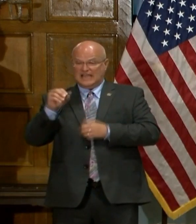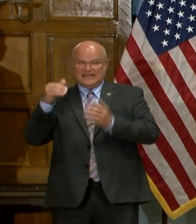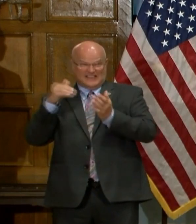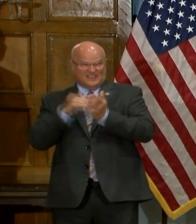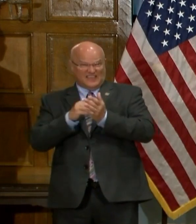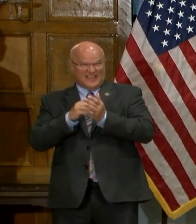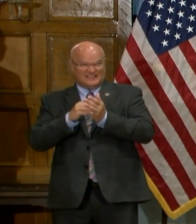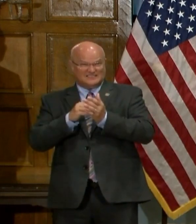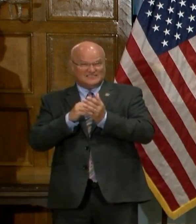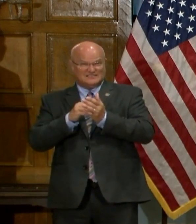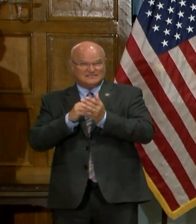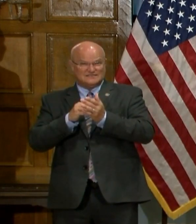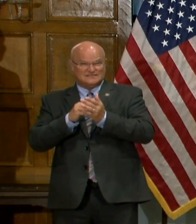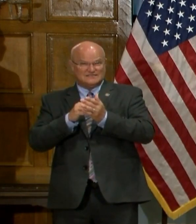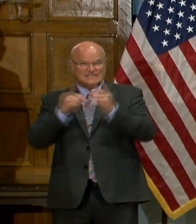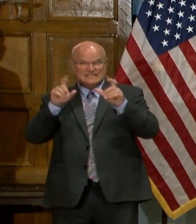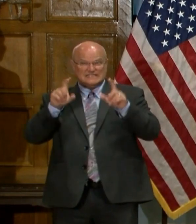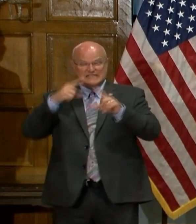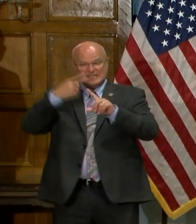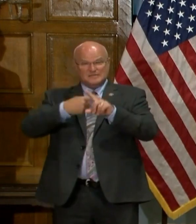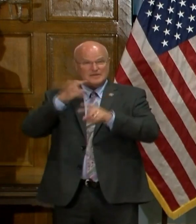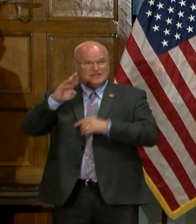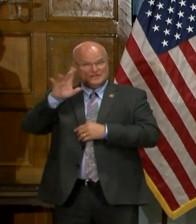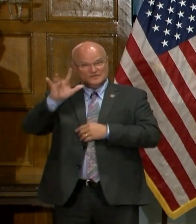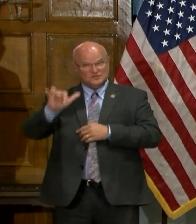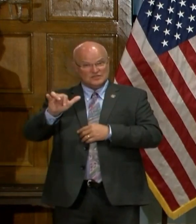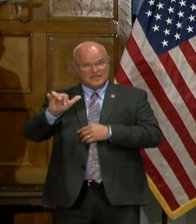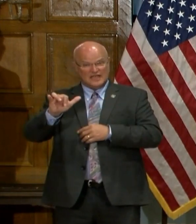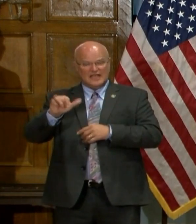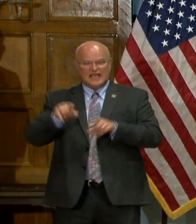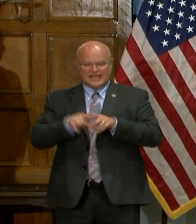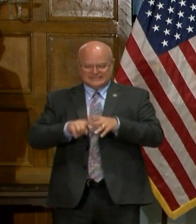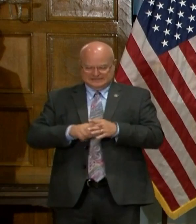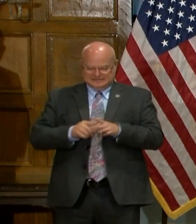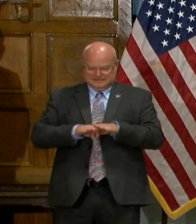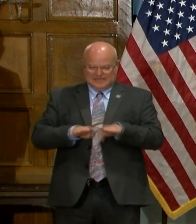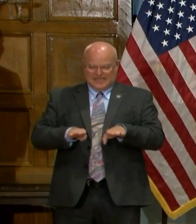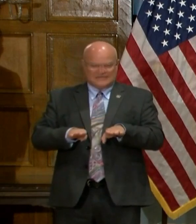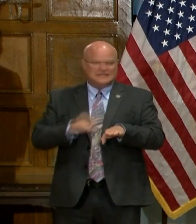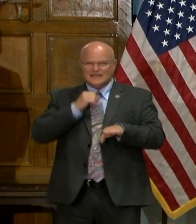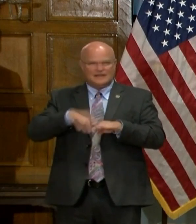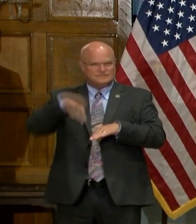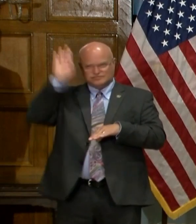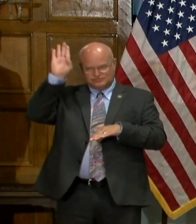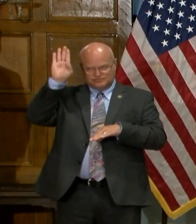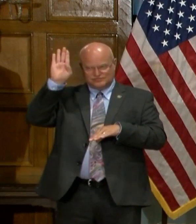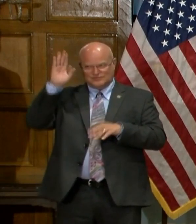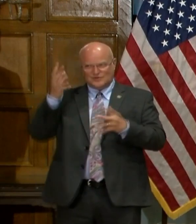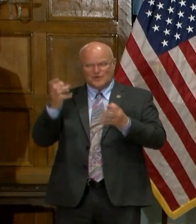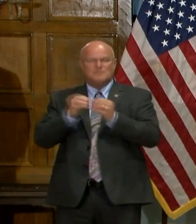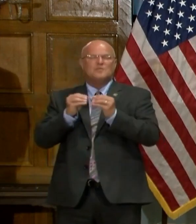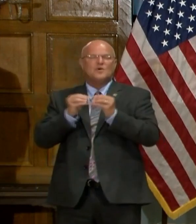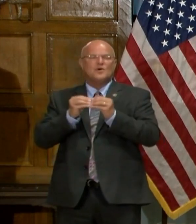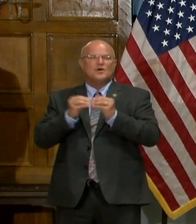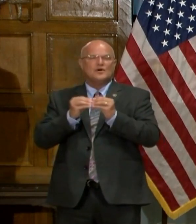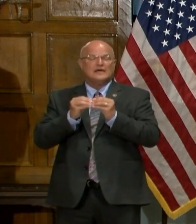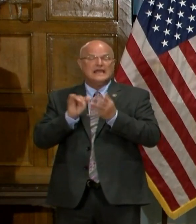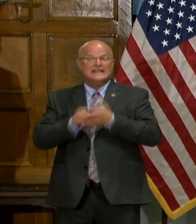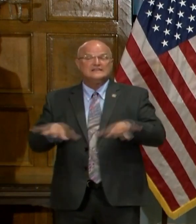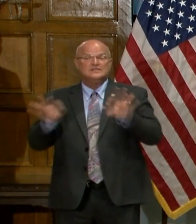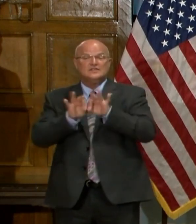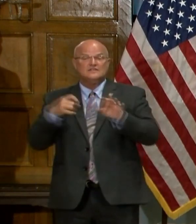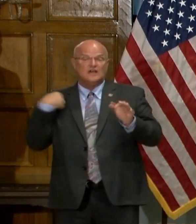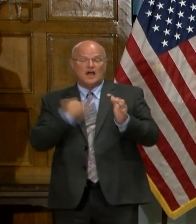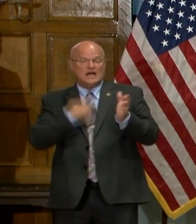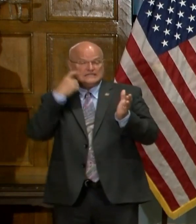180,000 as a floor rather than a ceiling. and that's critical for